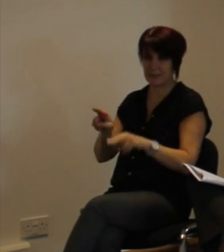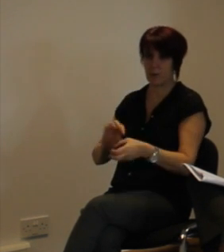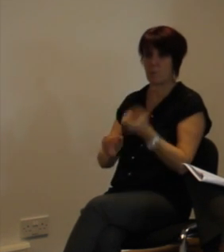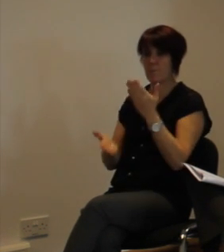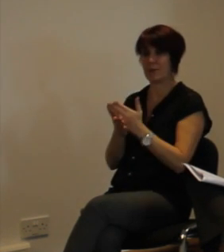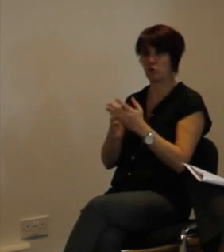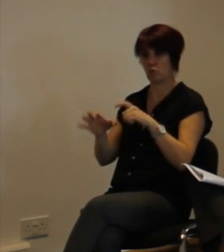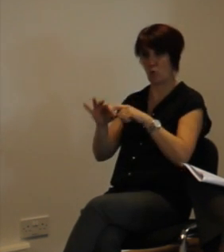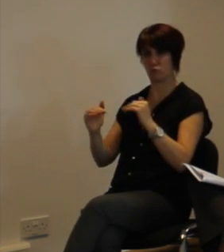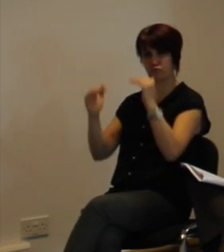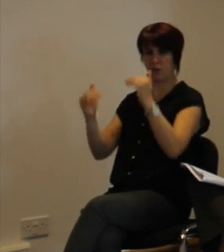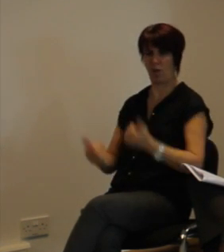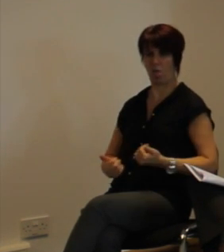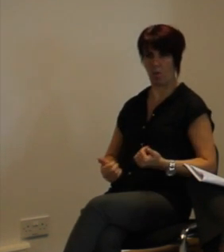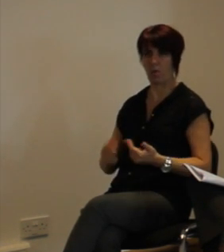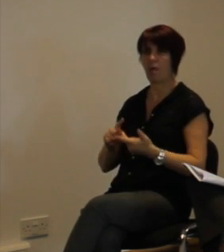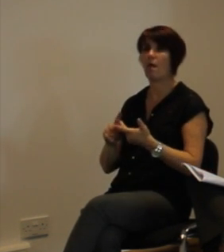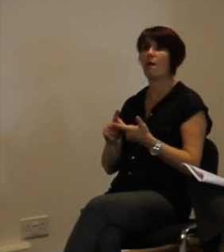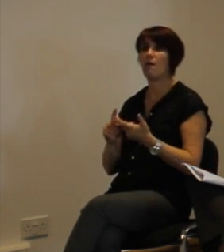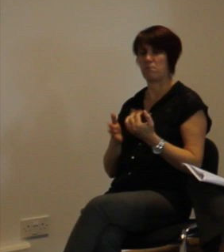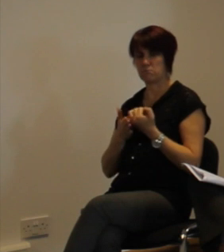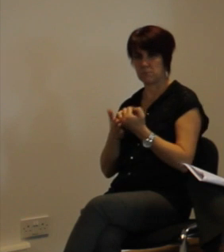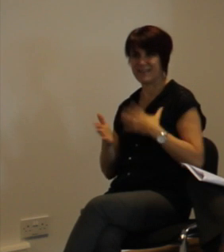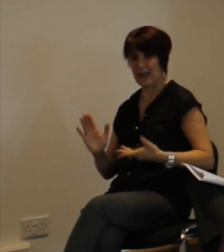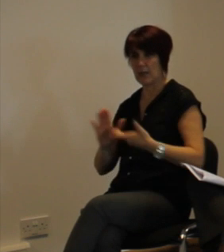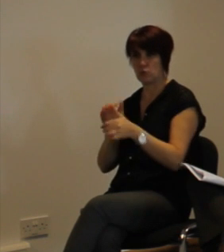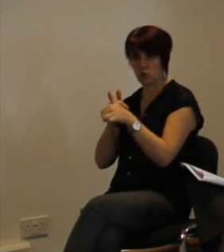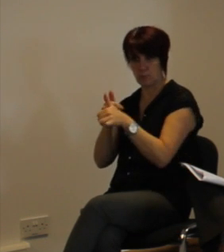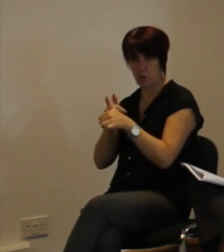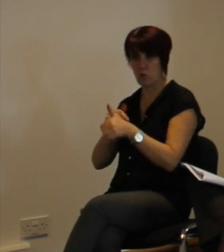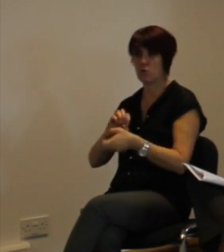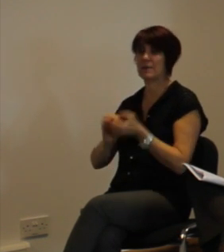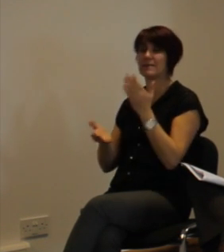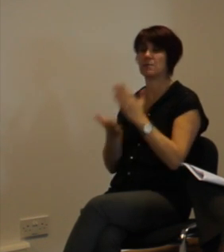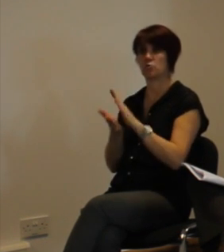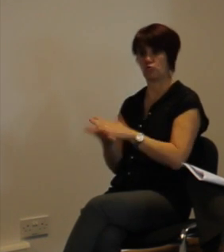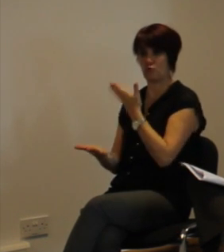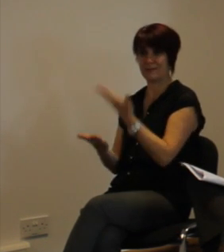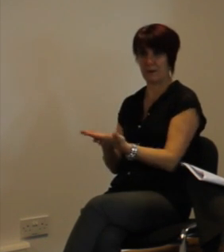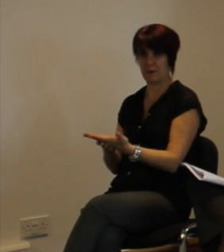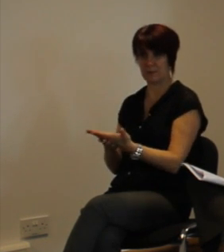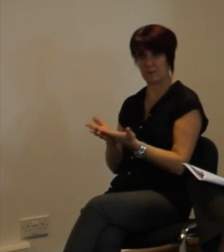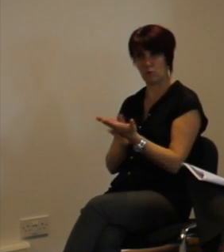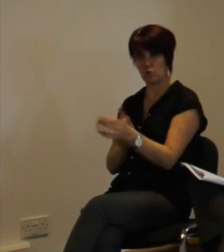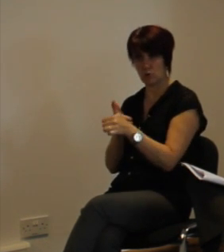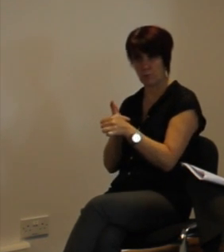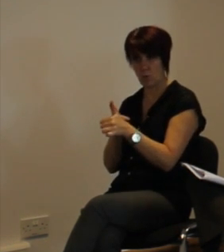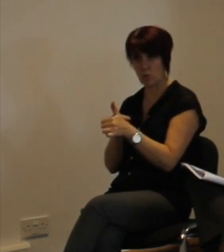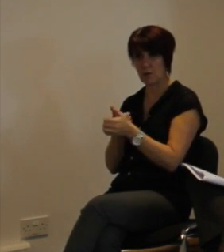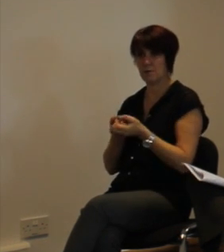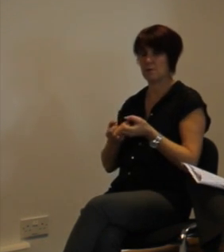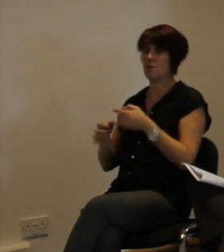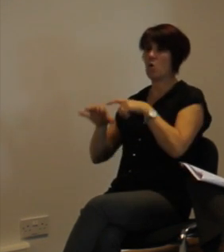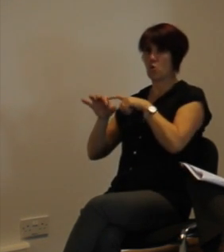not compromised, to justify extra support, to ensure transparent application of support, to allow scrutiny